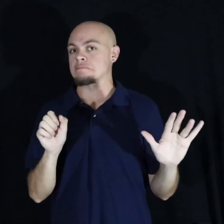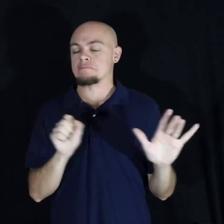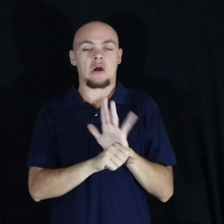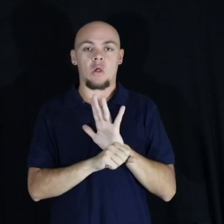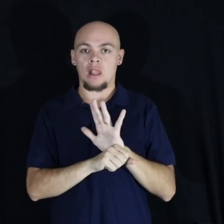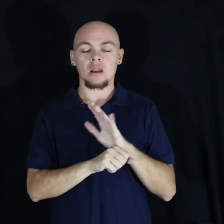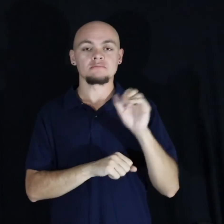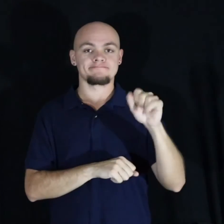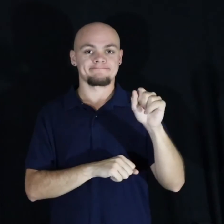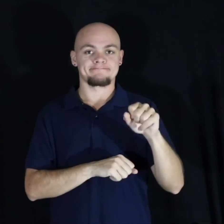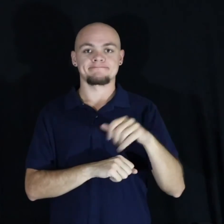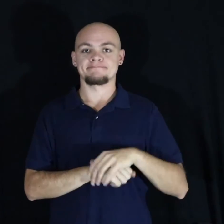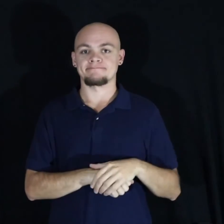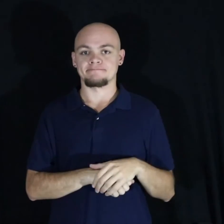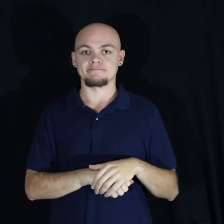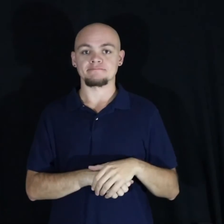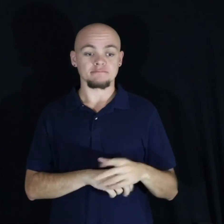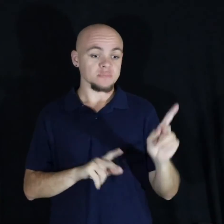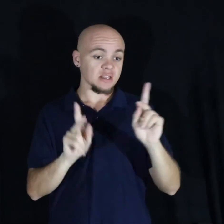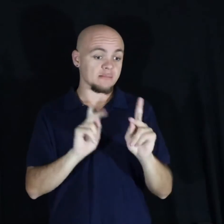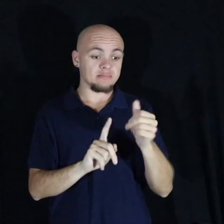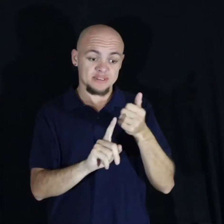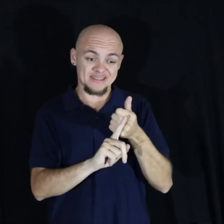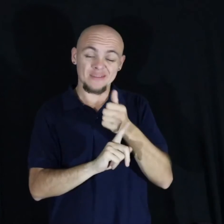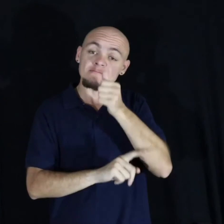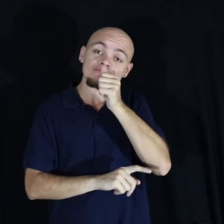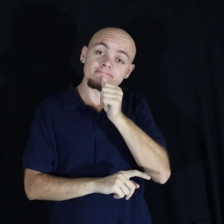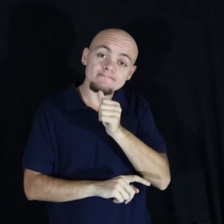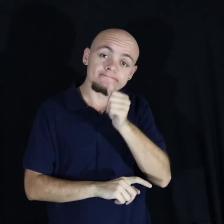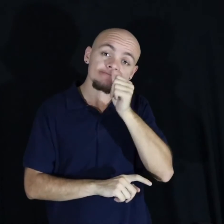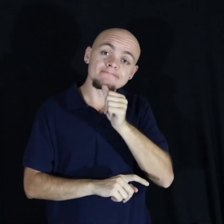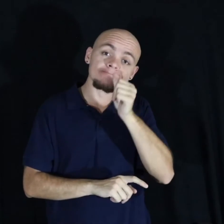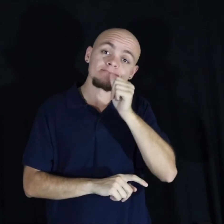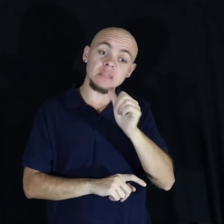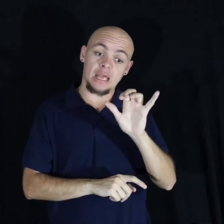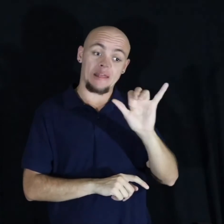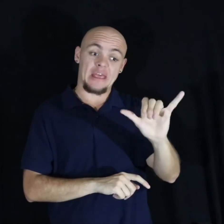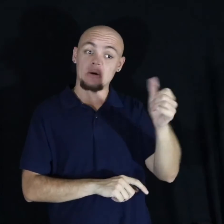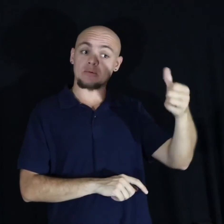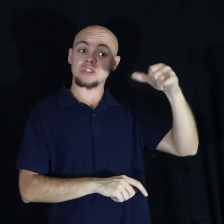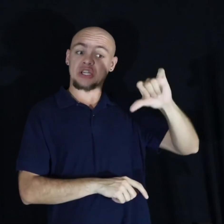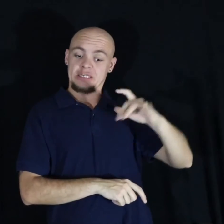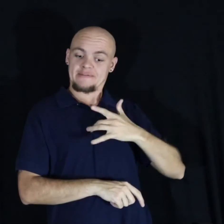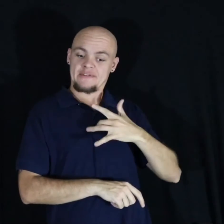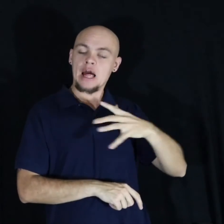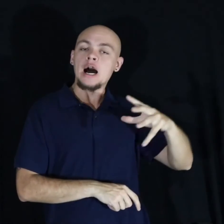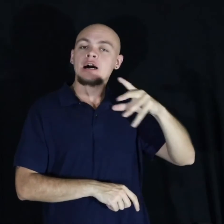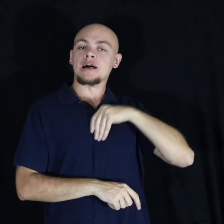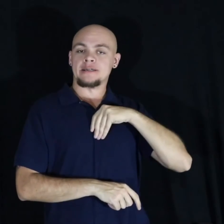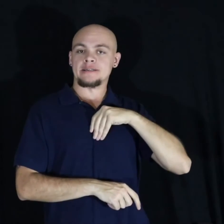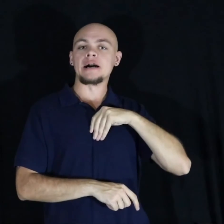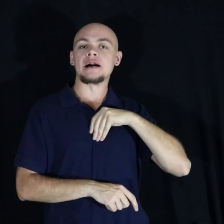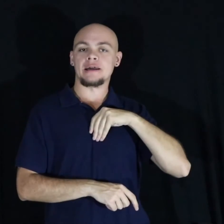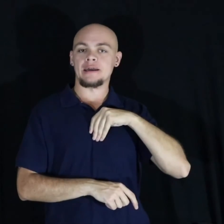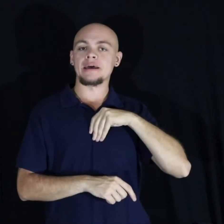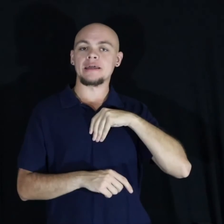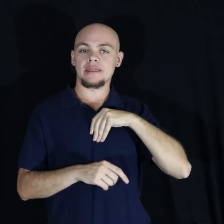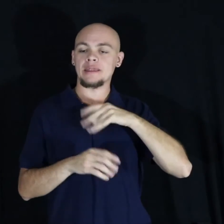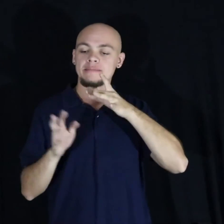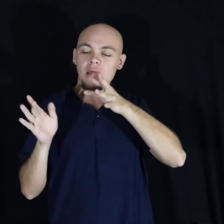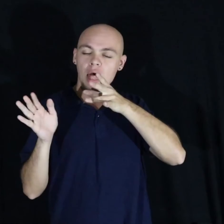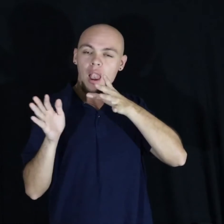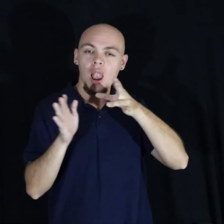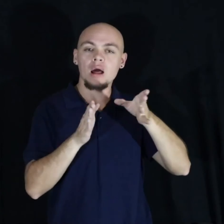It is those that learn to cope and embrace the feeling of rejection that hand-carve the path to where they want to go to under their